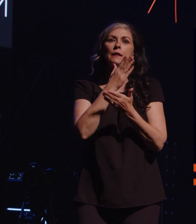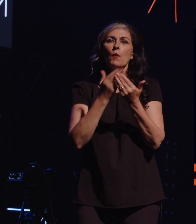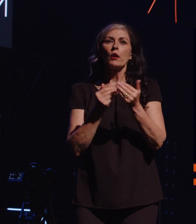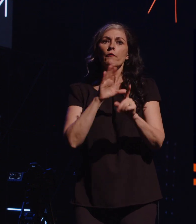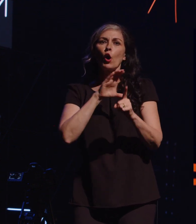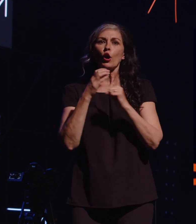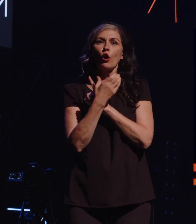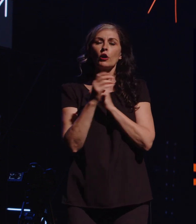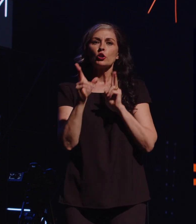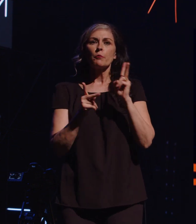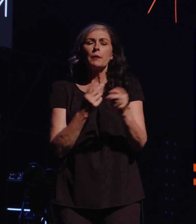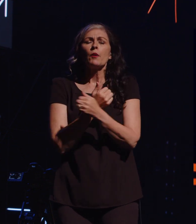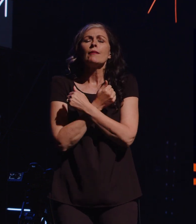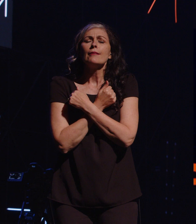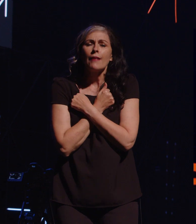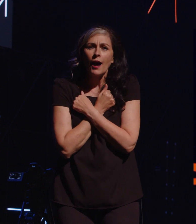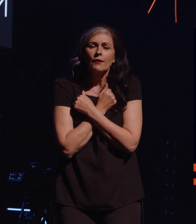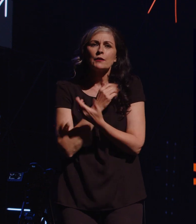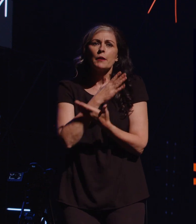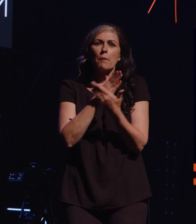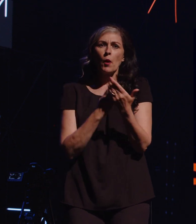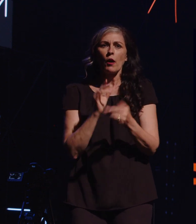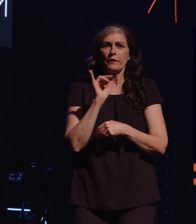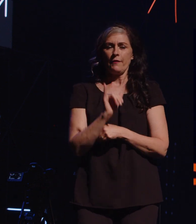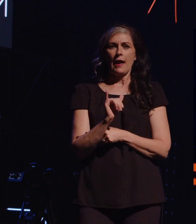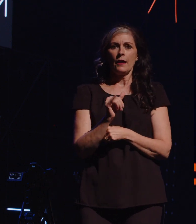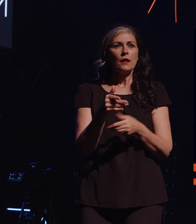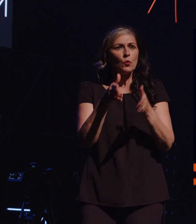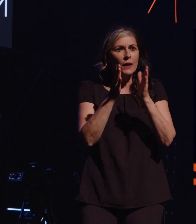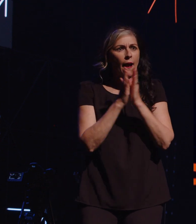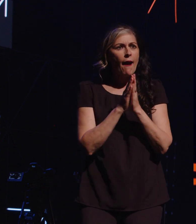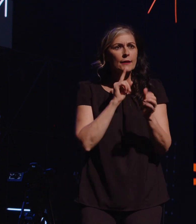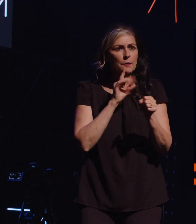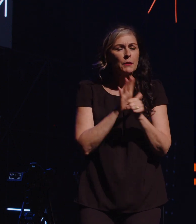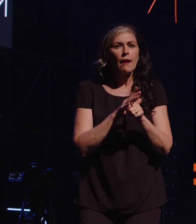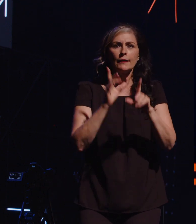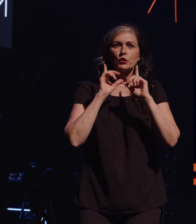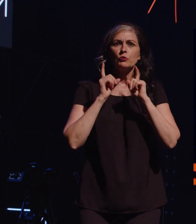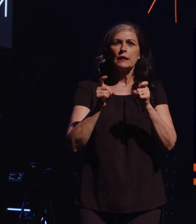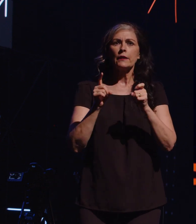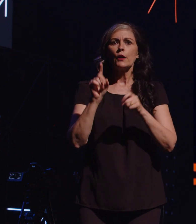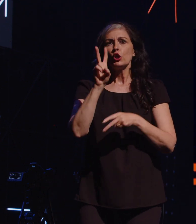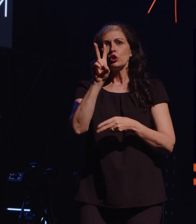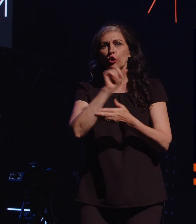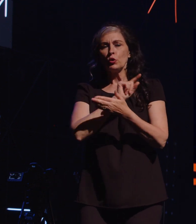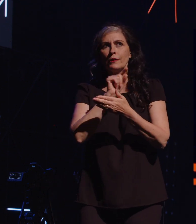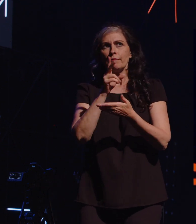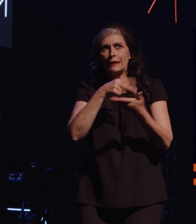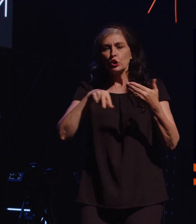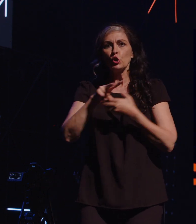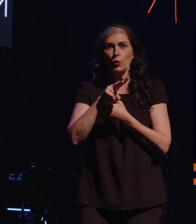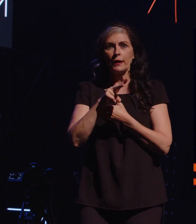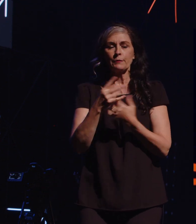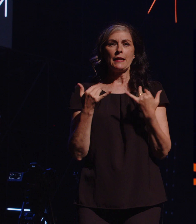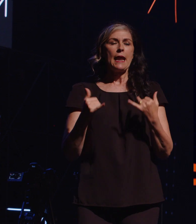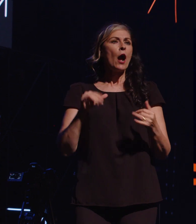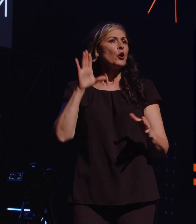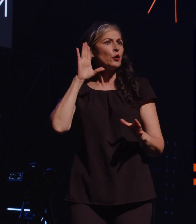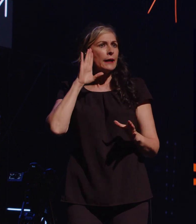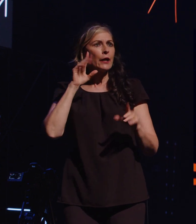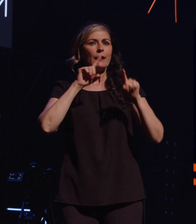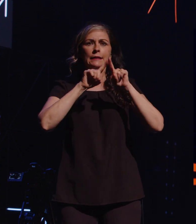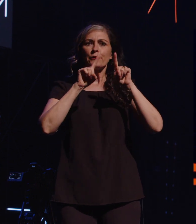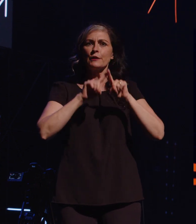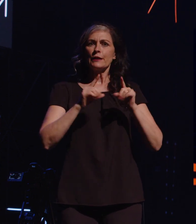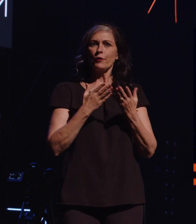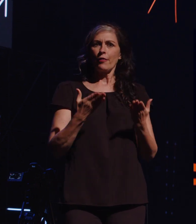our culture. Our people love to be a part of this. We'll ask people to pledge and give two weekends from now. Right now, you're just going to be hearing about